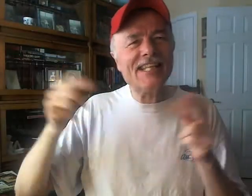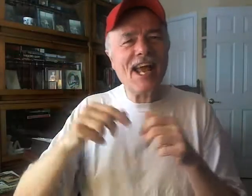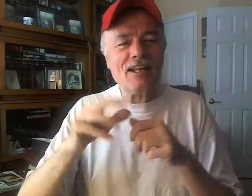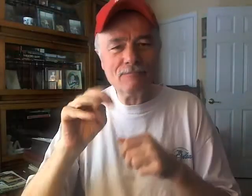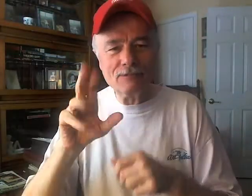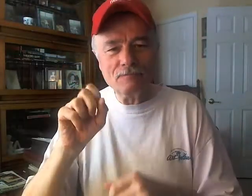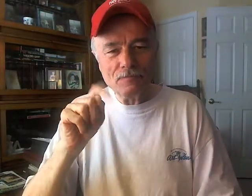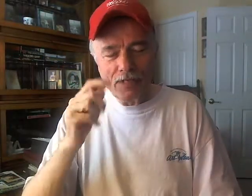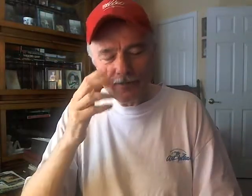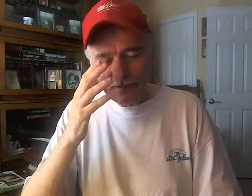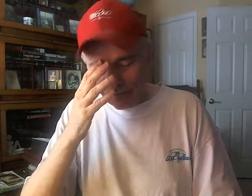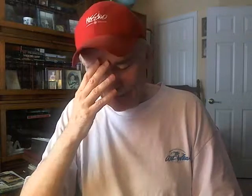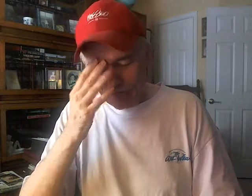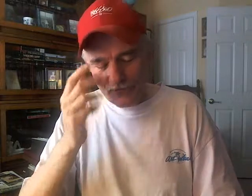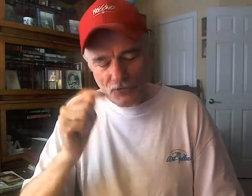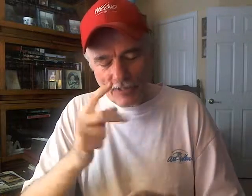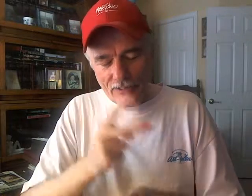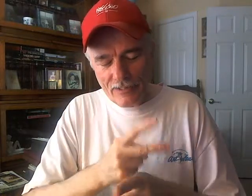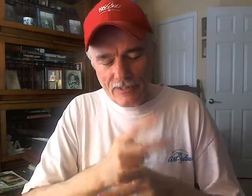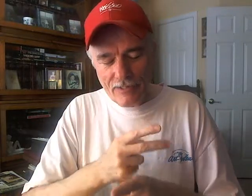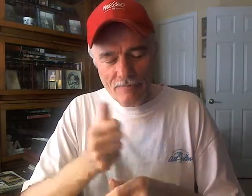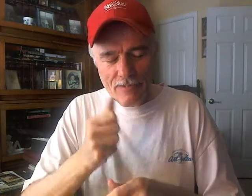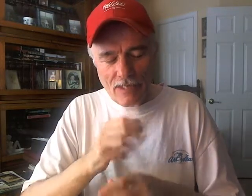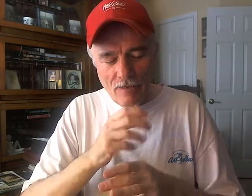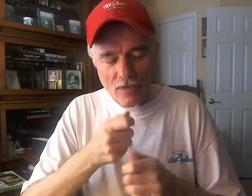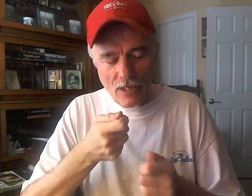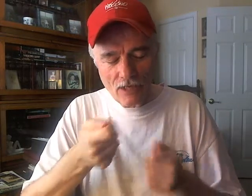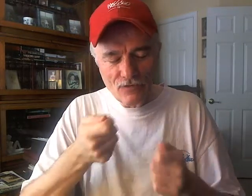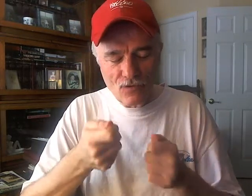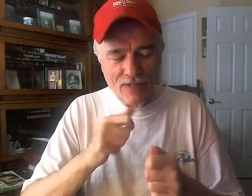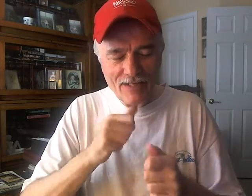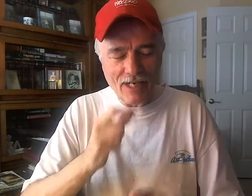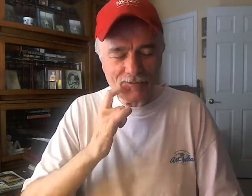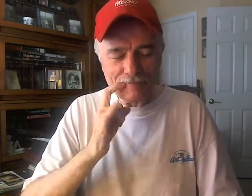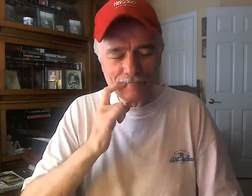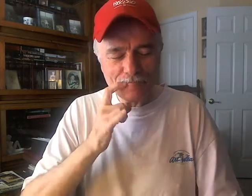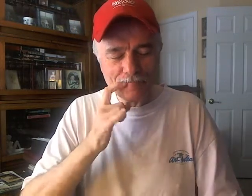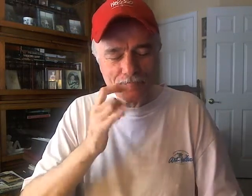dead. Try to see. Control that.